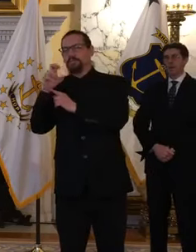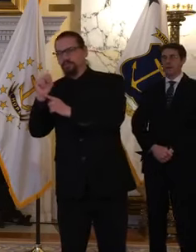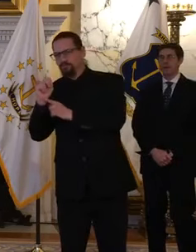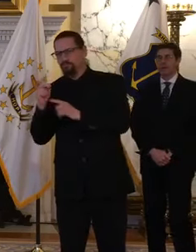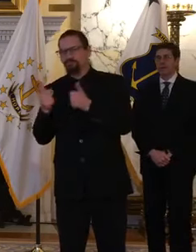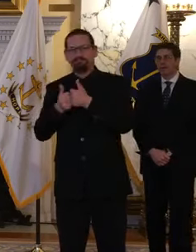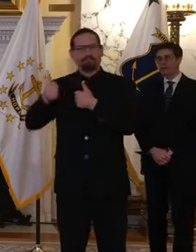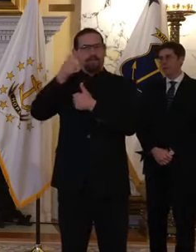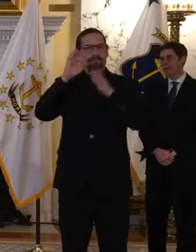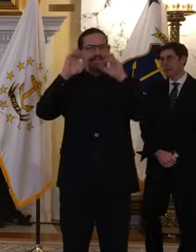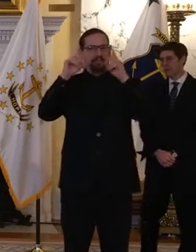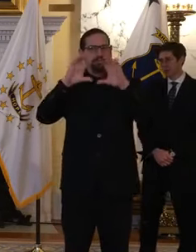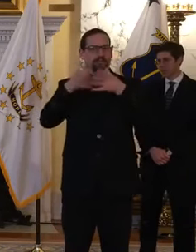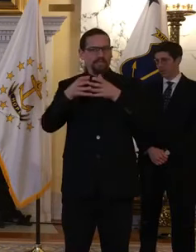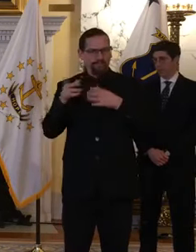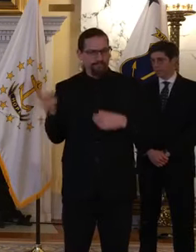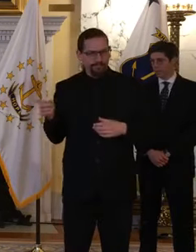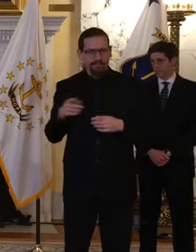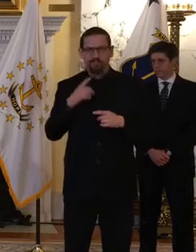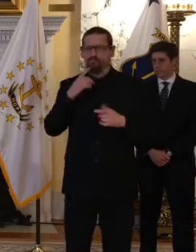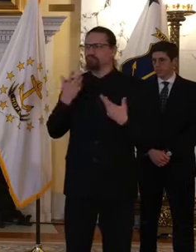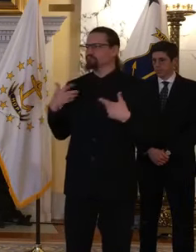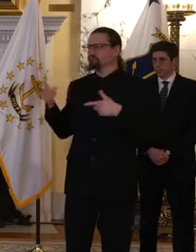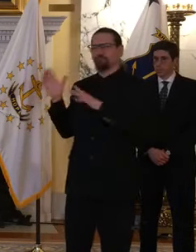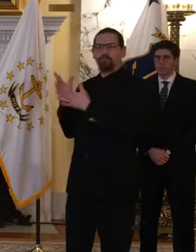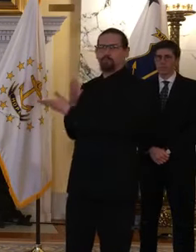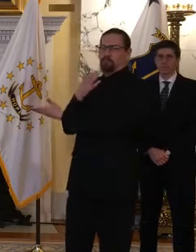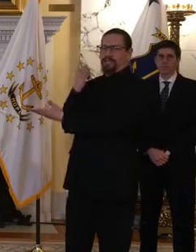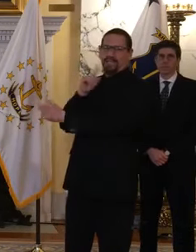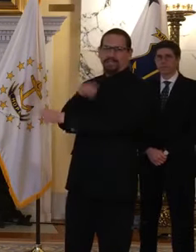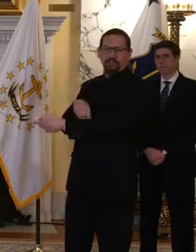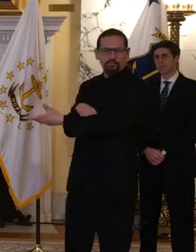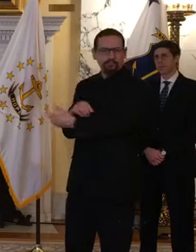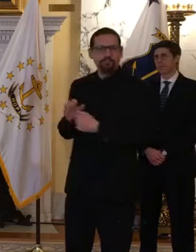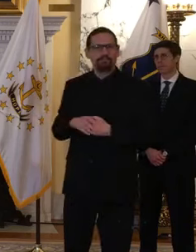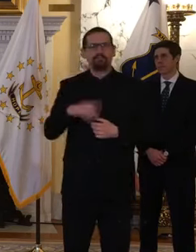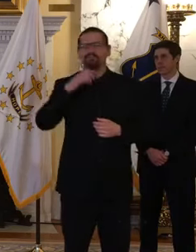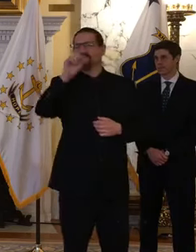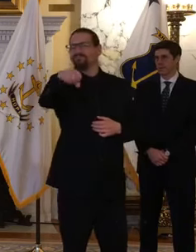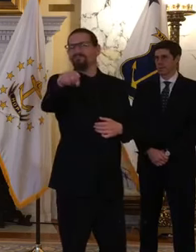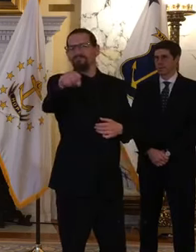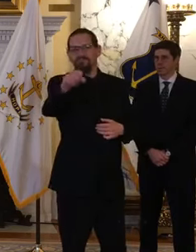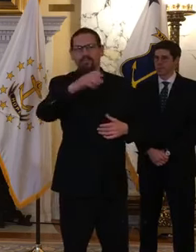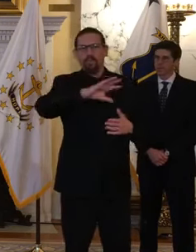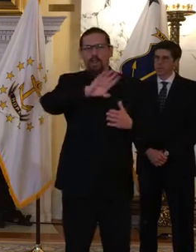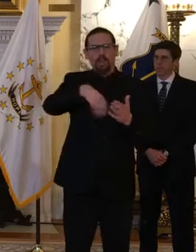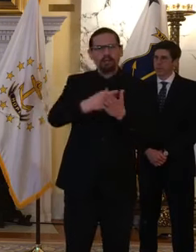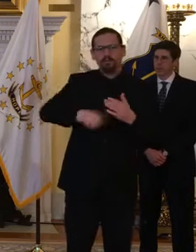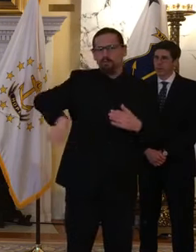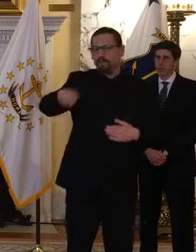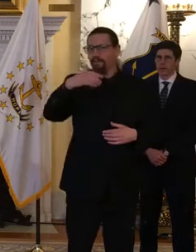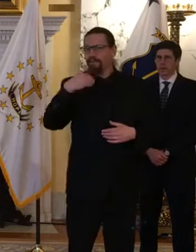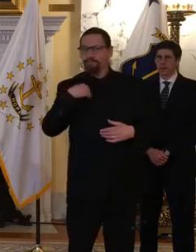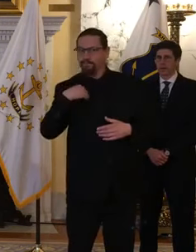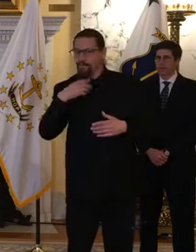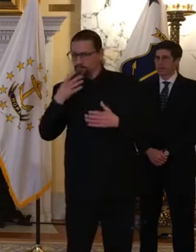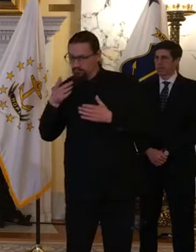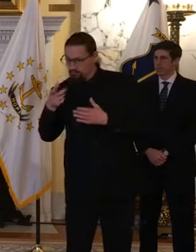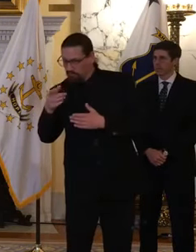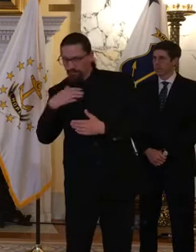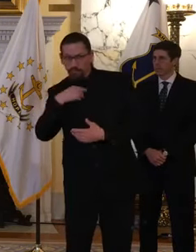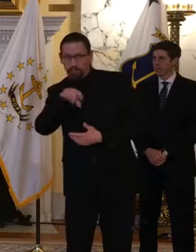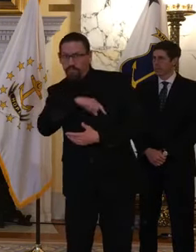are receiving the services as well as the supports that they're entitled to. And teachers have gone above and beyond to make sure that that's happening every single